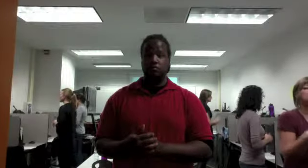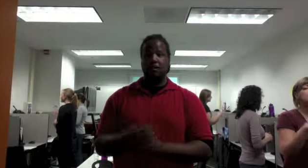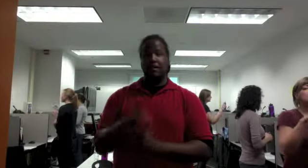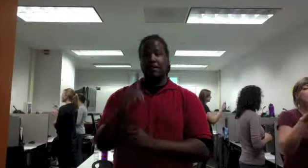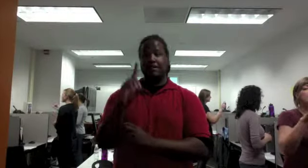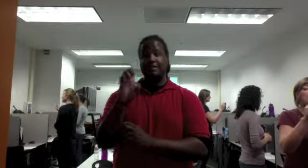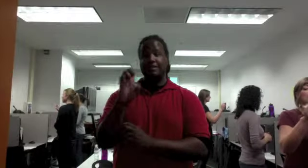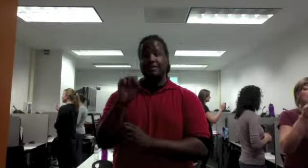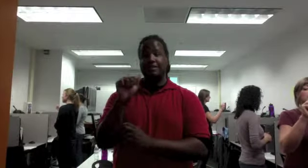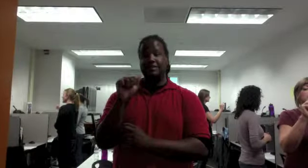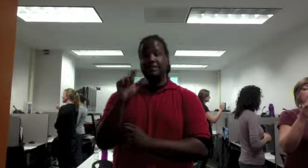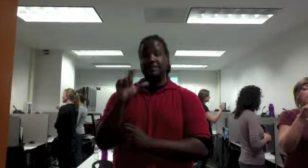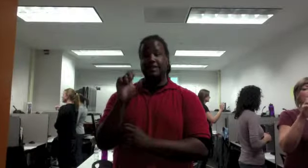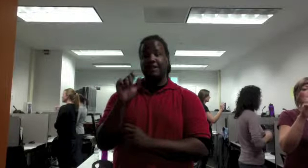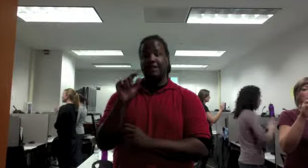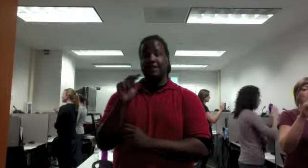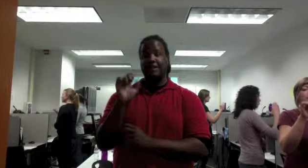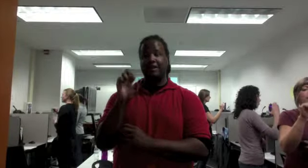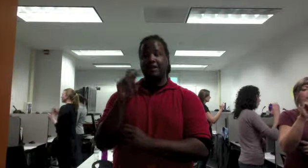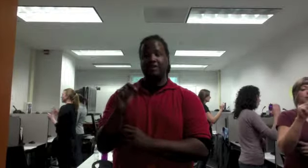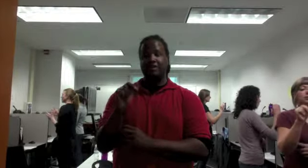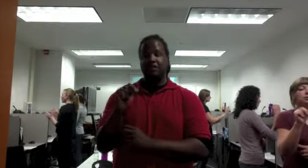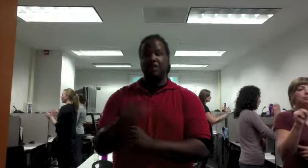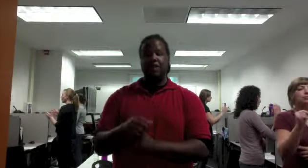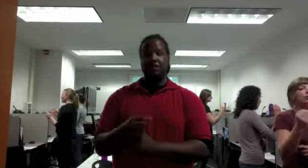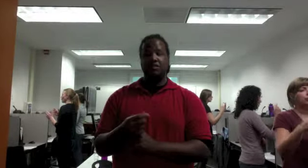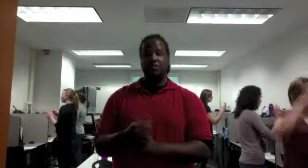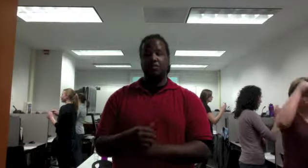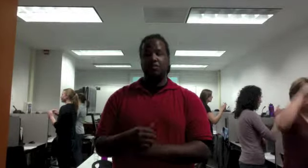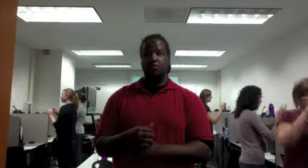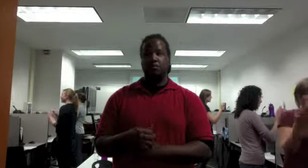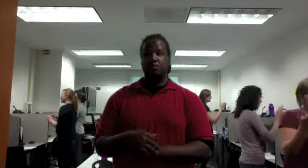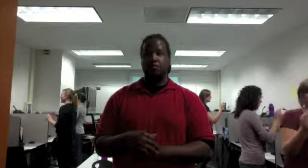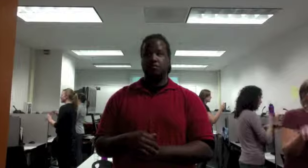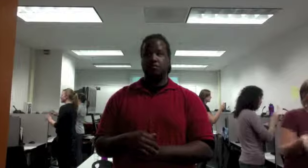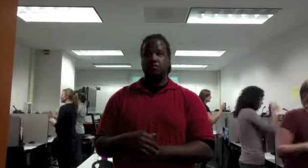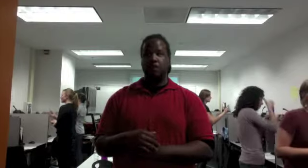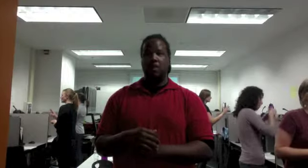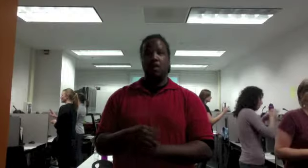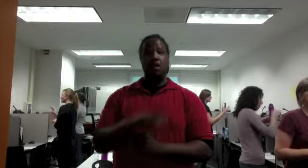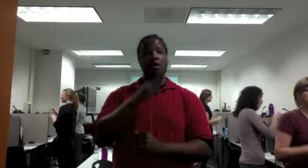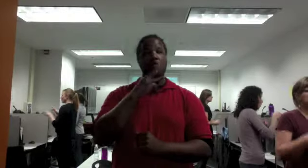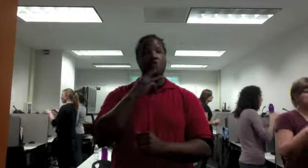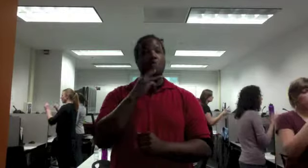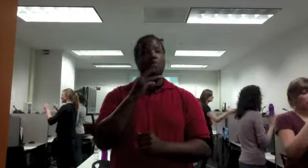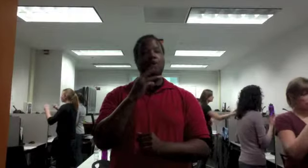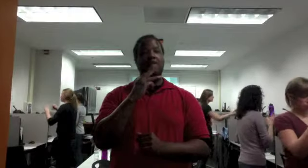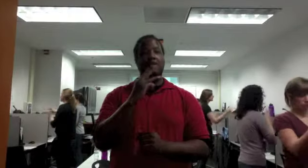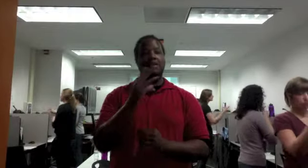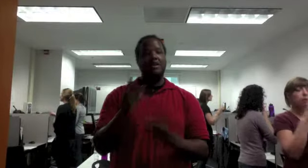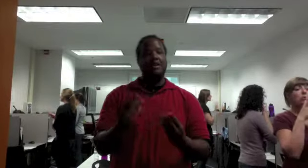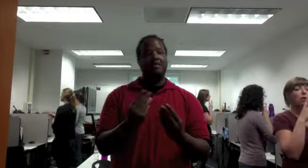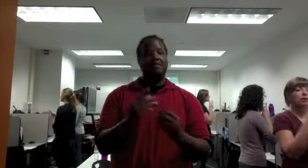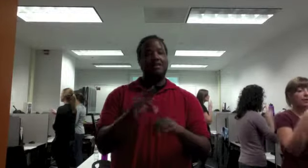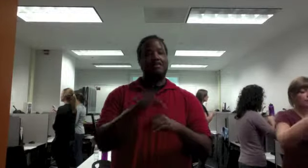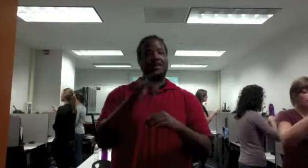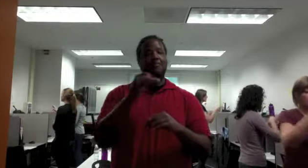Desalination. One method of use of evaporation. Remember what that was? The water evaporates and the salt stays.